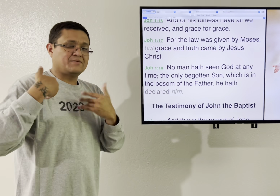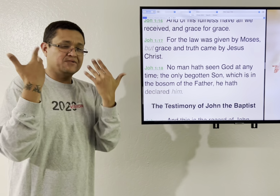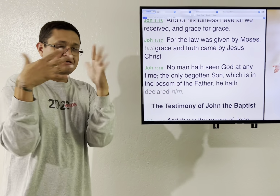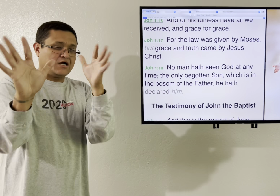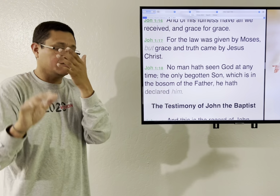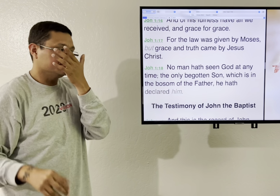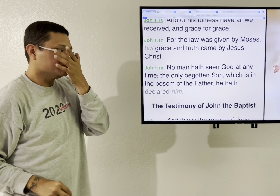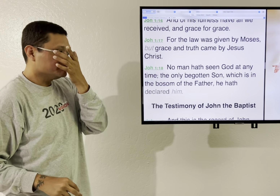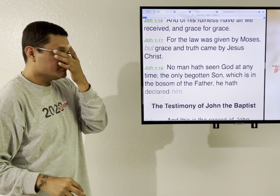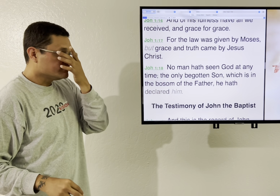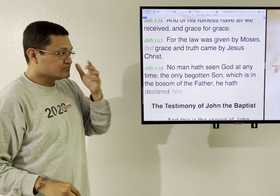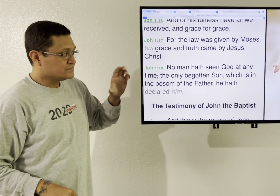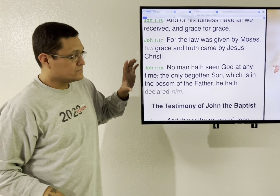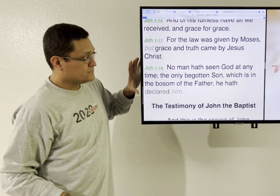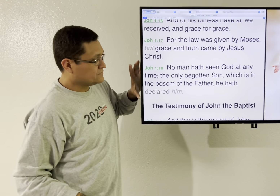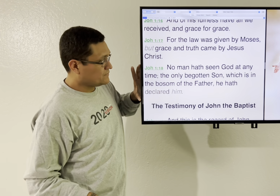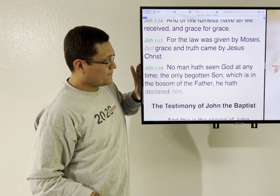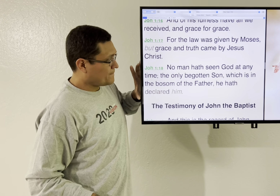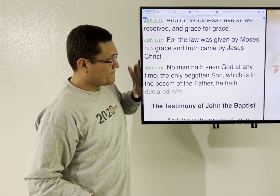Now, last verse, and then we'll be done.